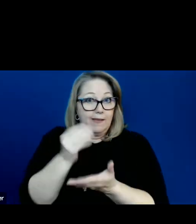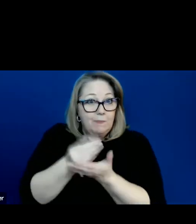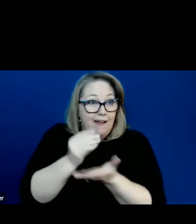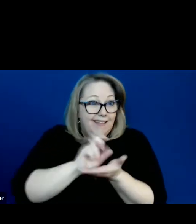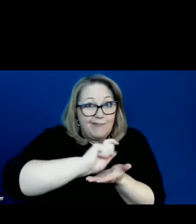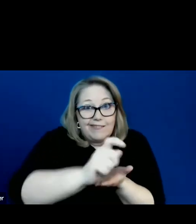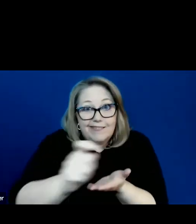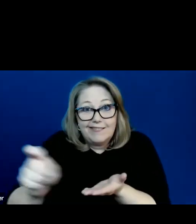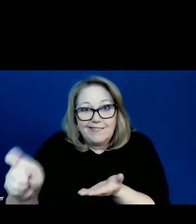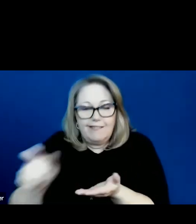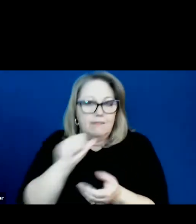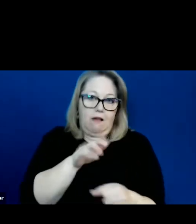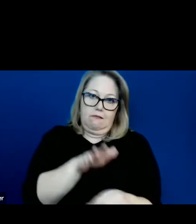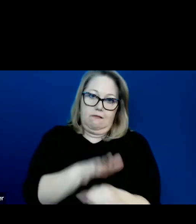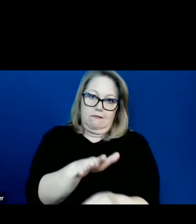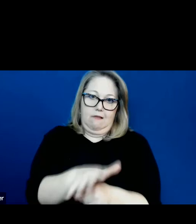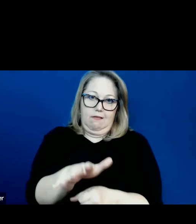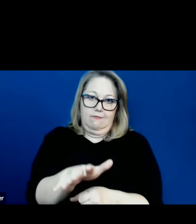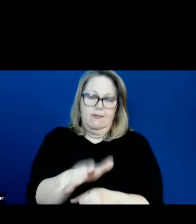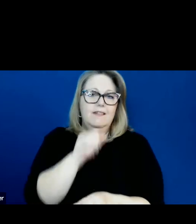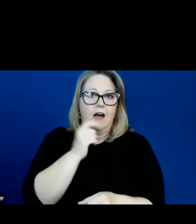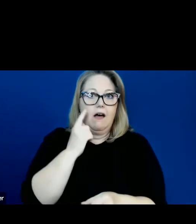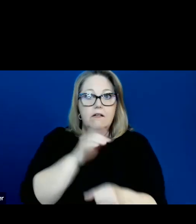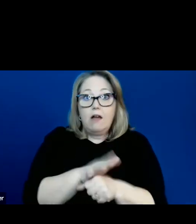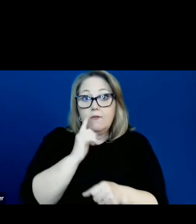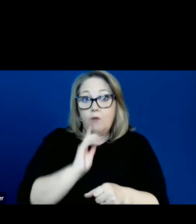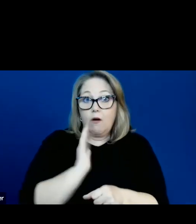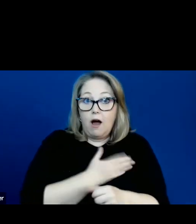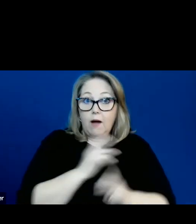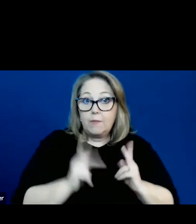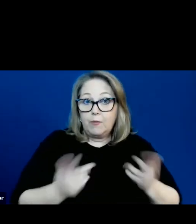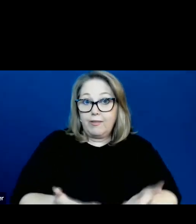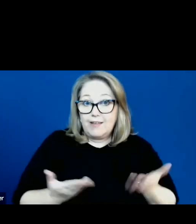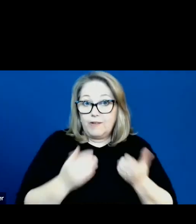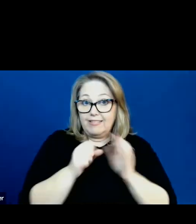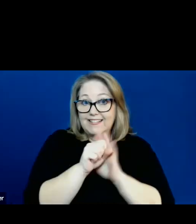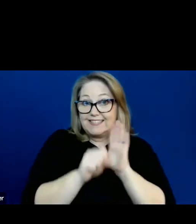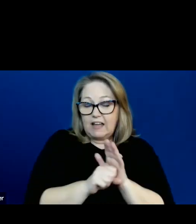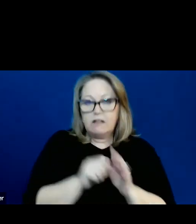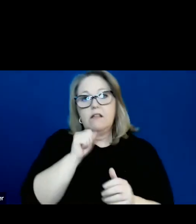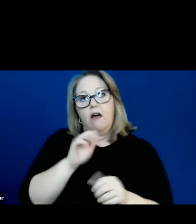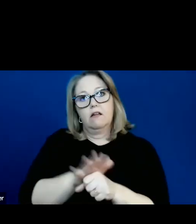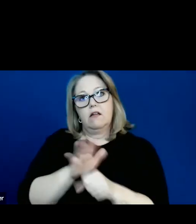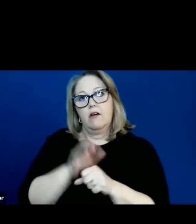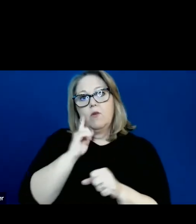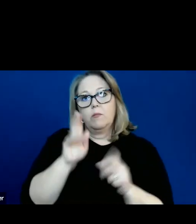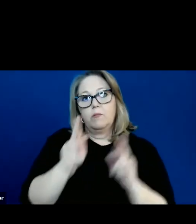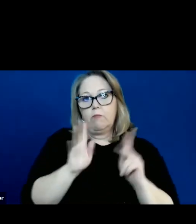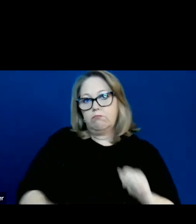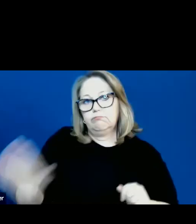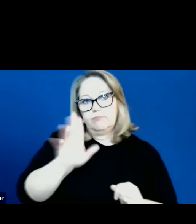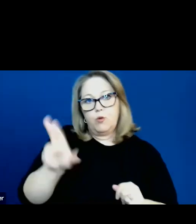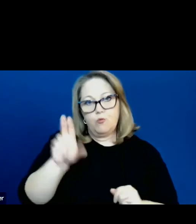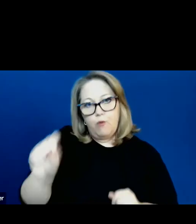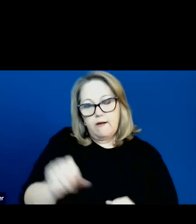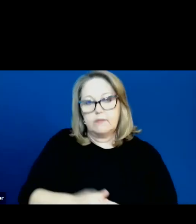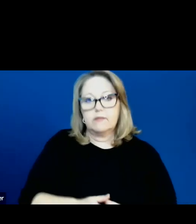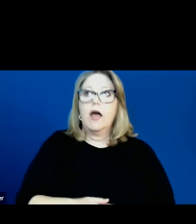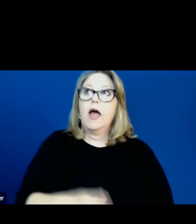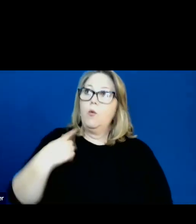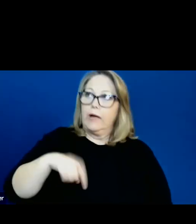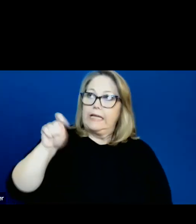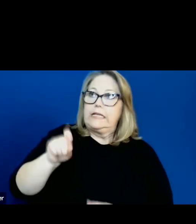Nevada and not for the country as a whole. The scale of this pandemic is unprecedented, and we need support that matches this need.